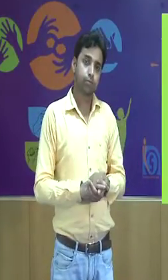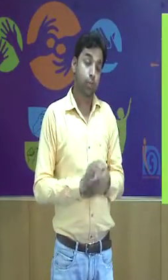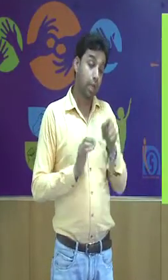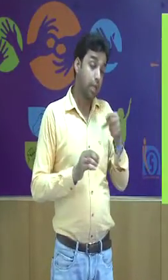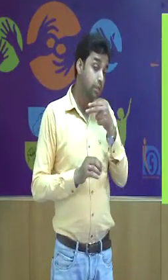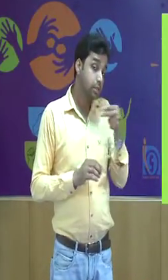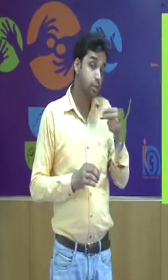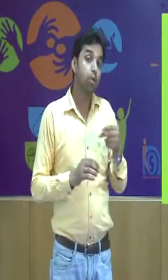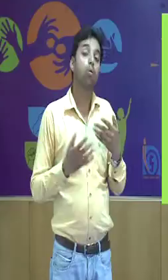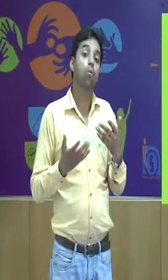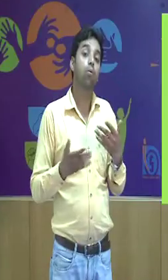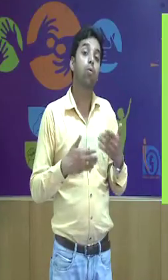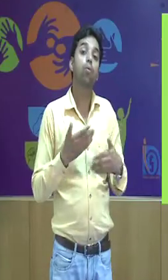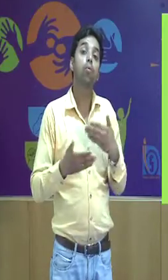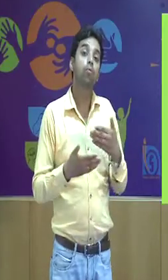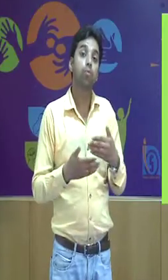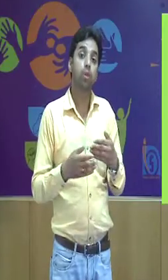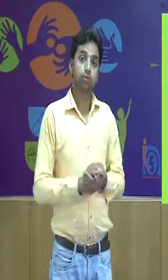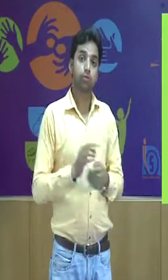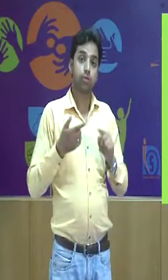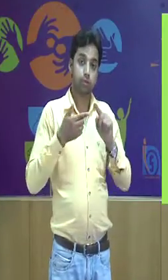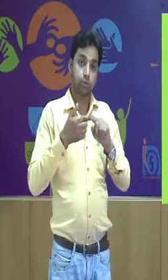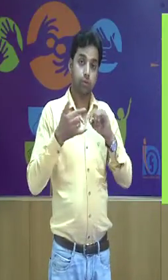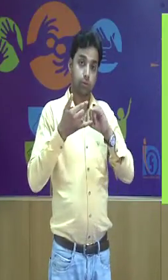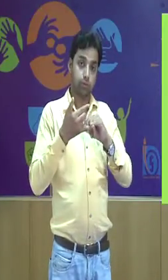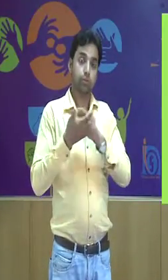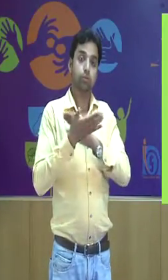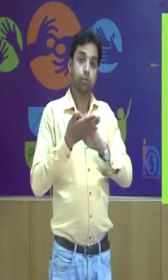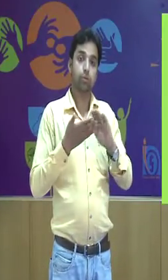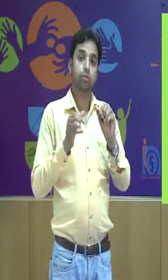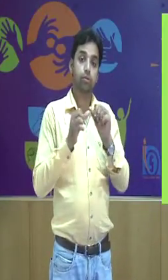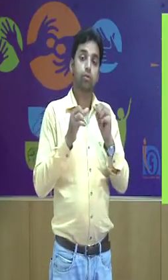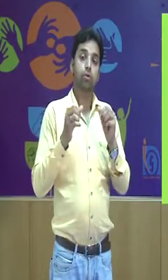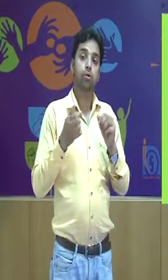His name was Ishwar Chandra Vidyasagar.